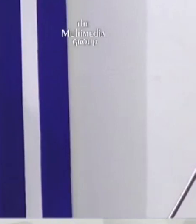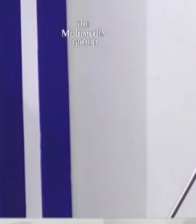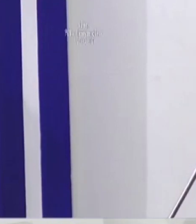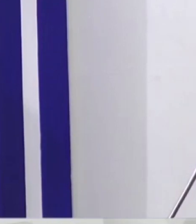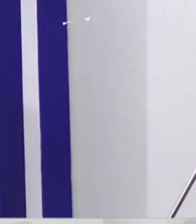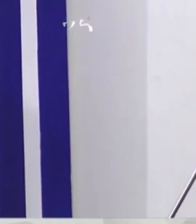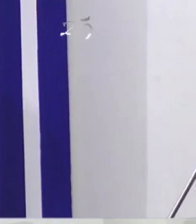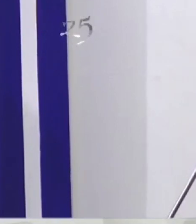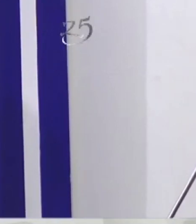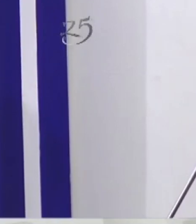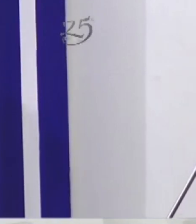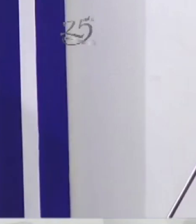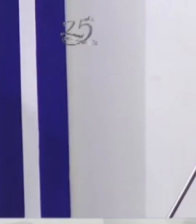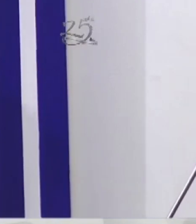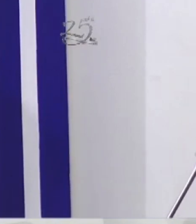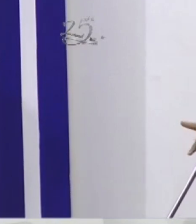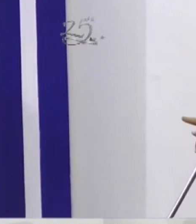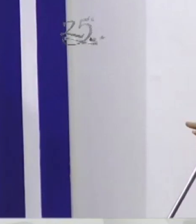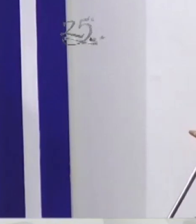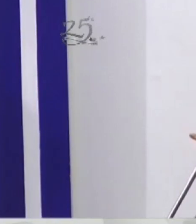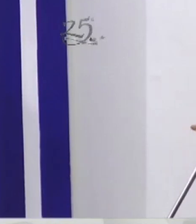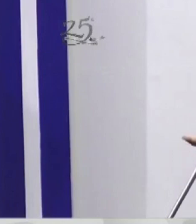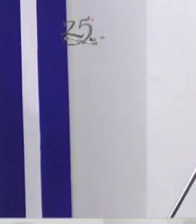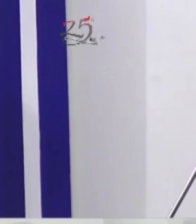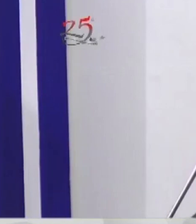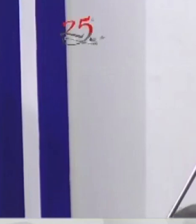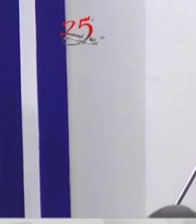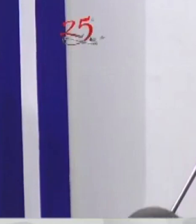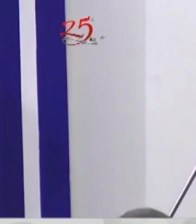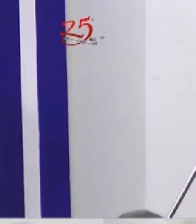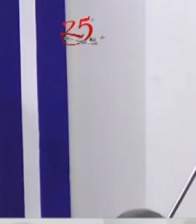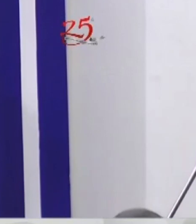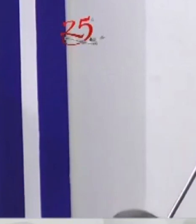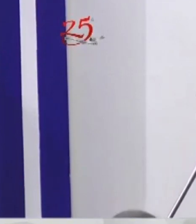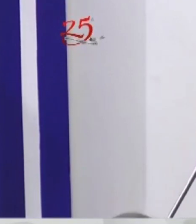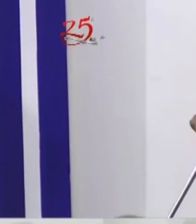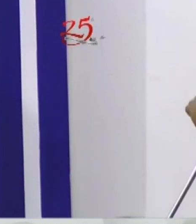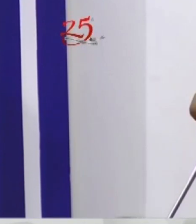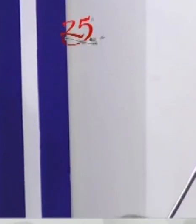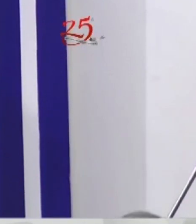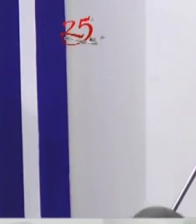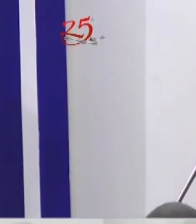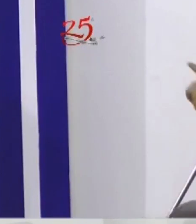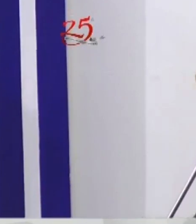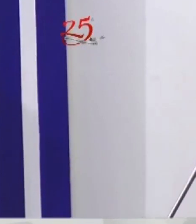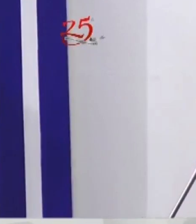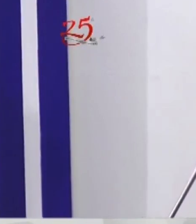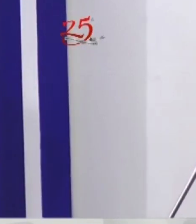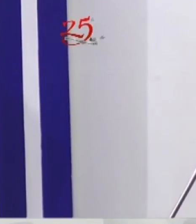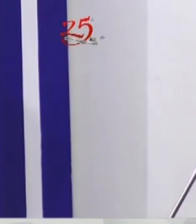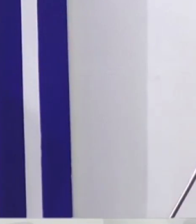that. We also found out from the Ghana Association of Medical Laboratory Scientists